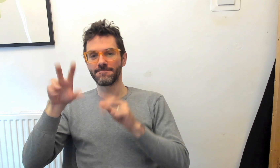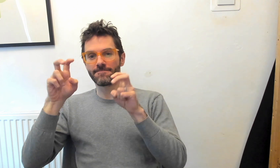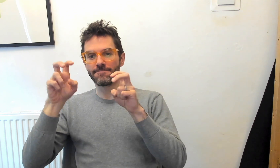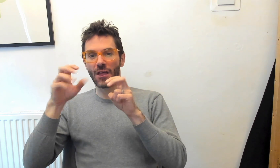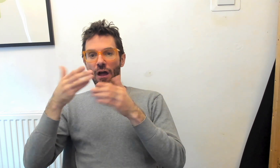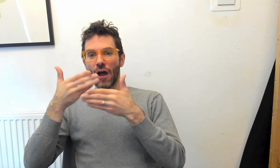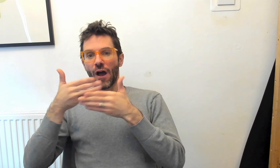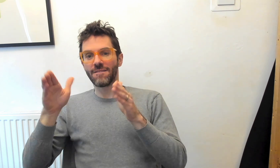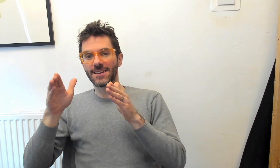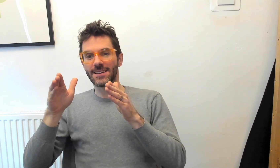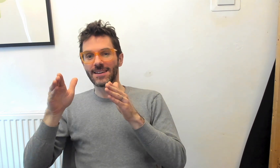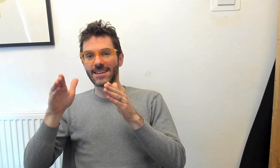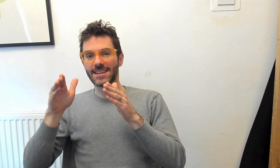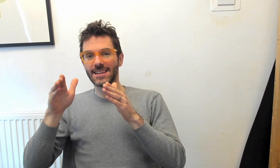or offline.